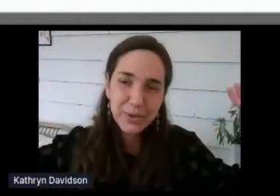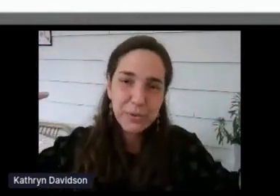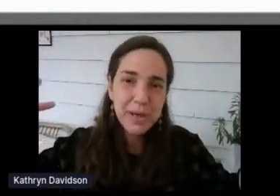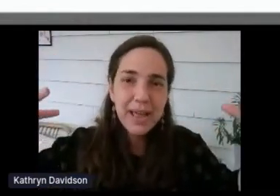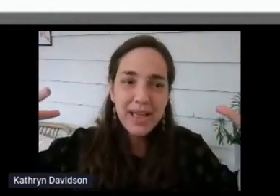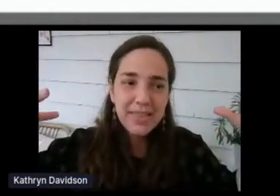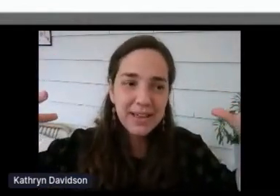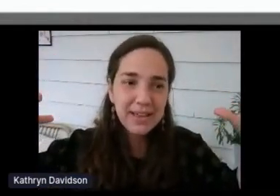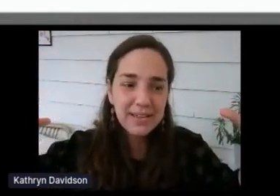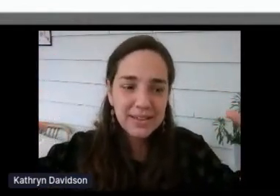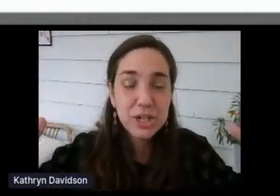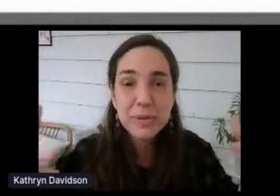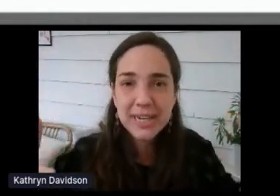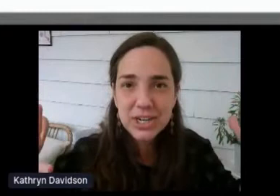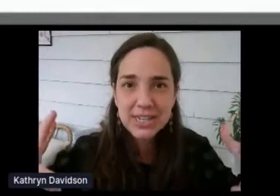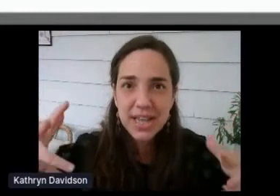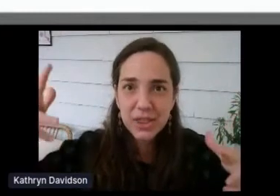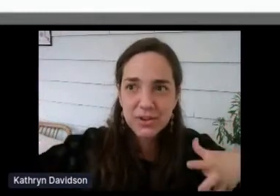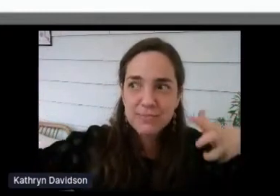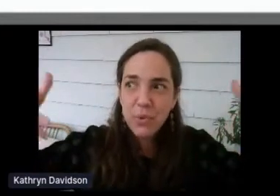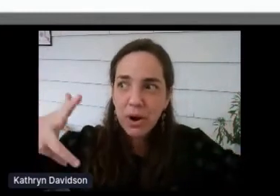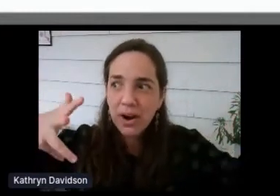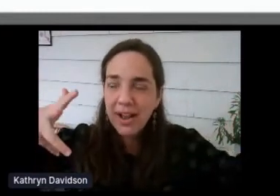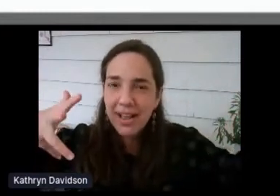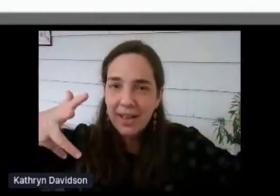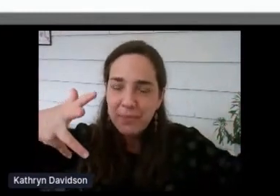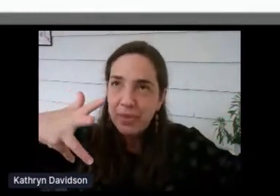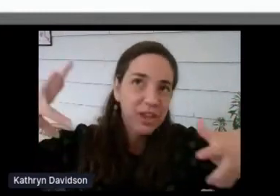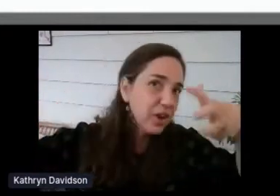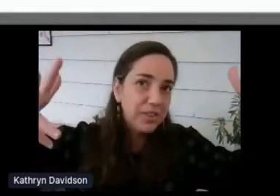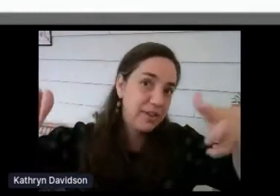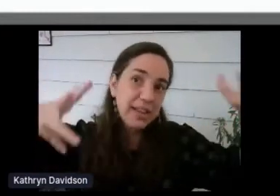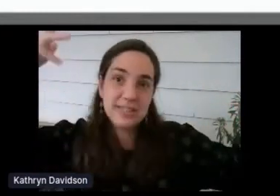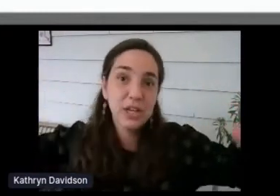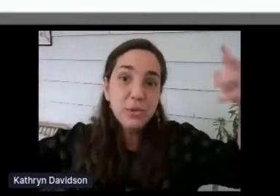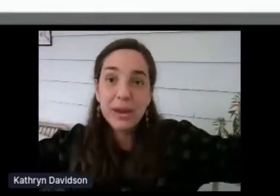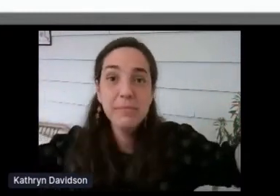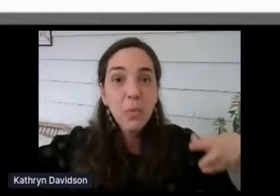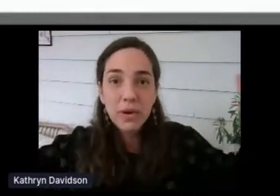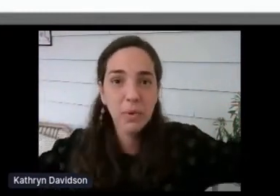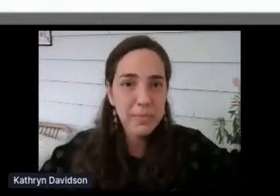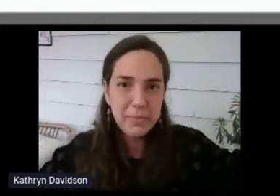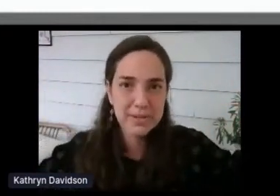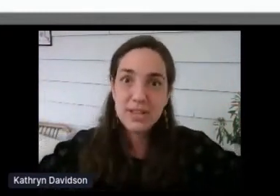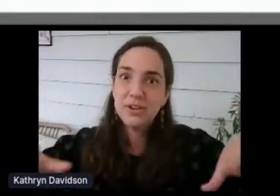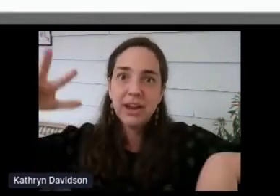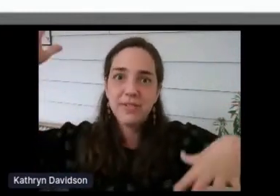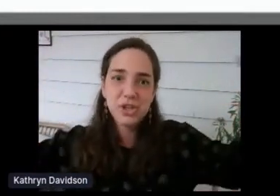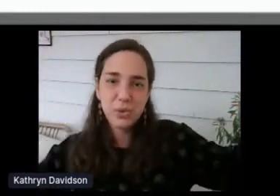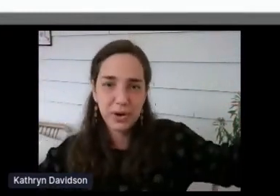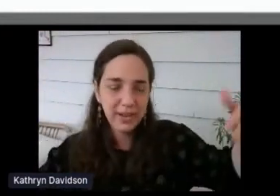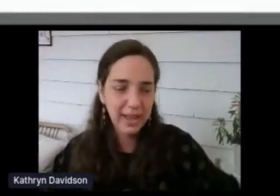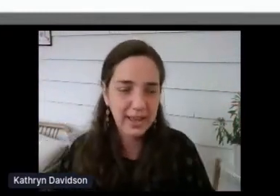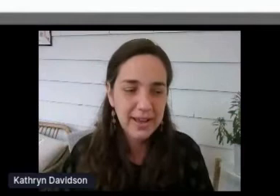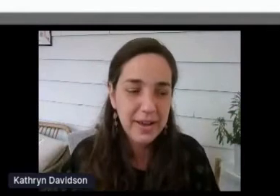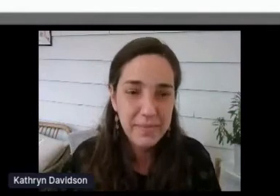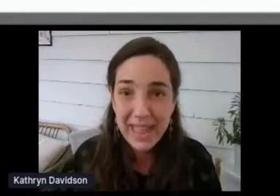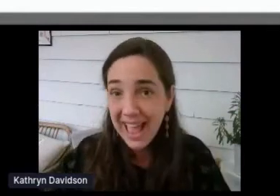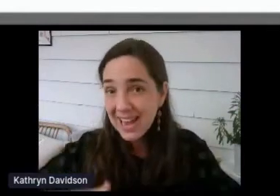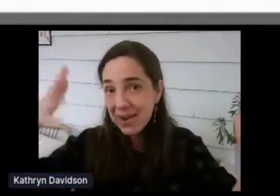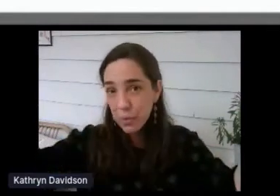space to a group, the interpretation is that there's more, it's including more and more members and you're not even sure,